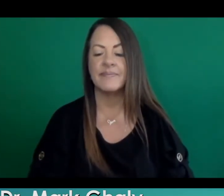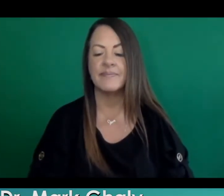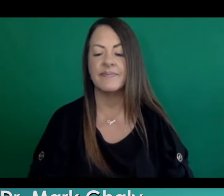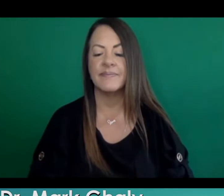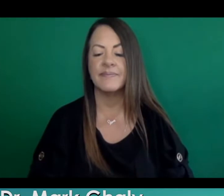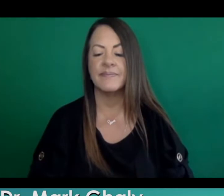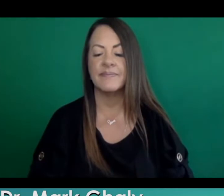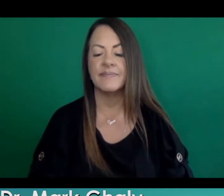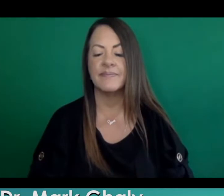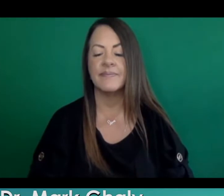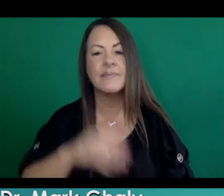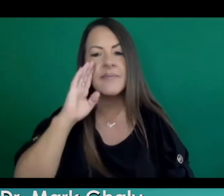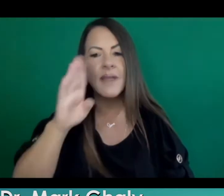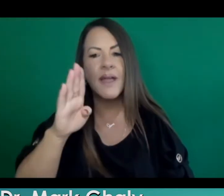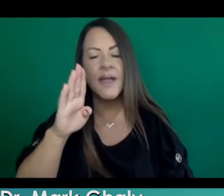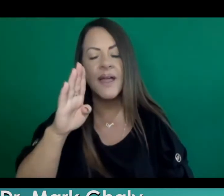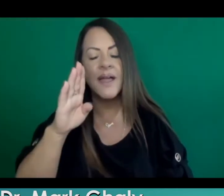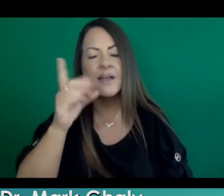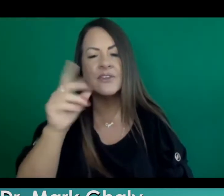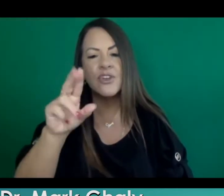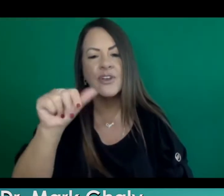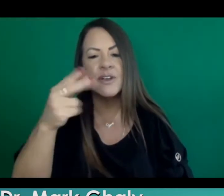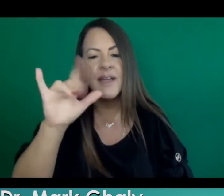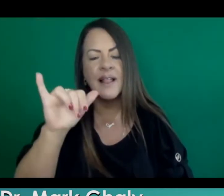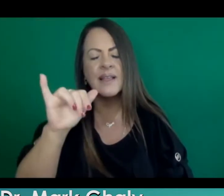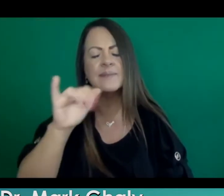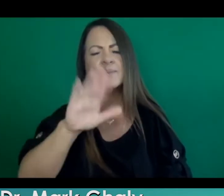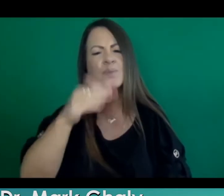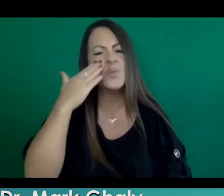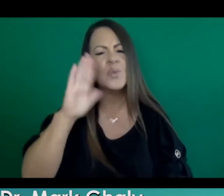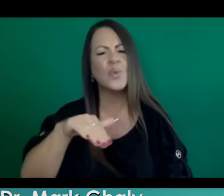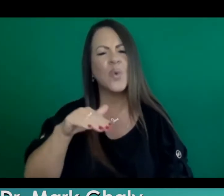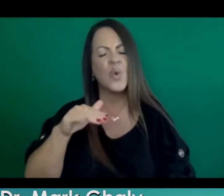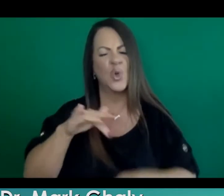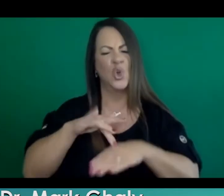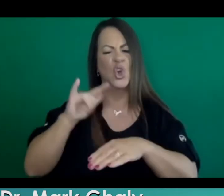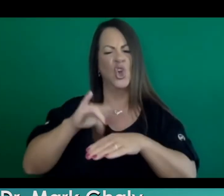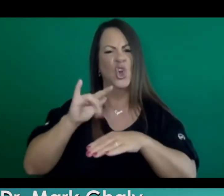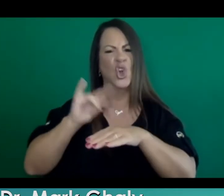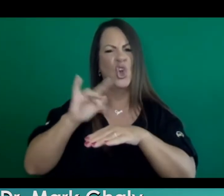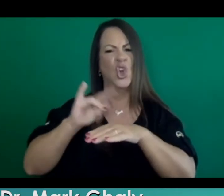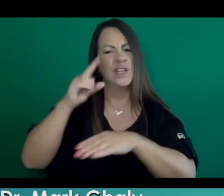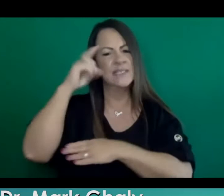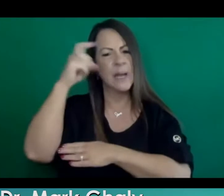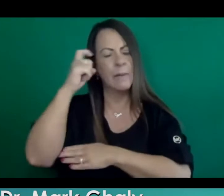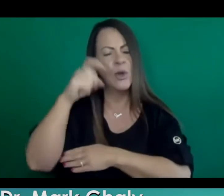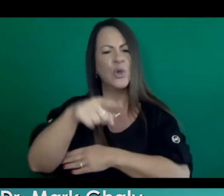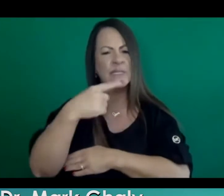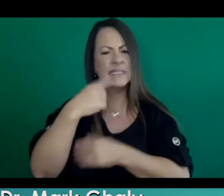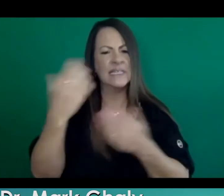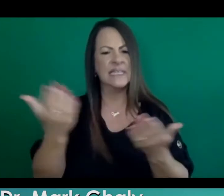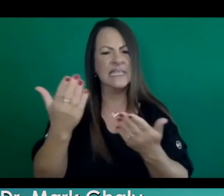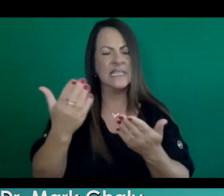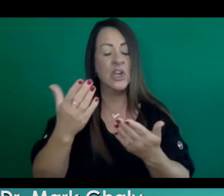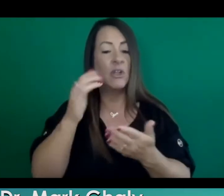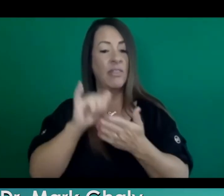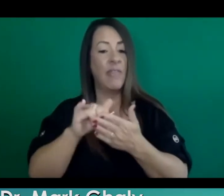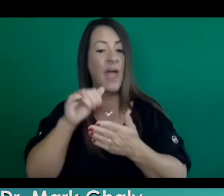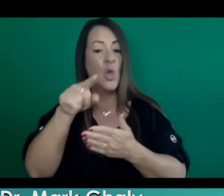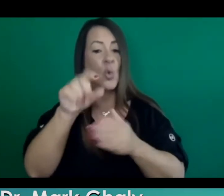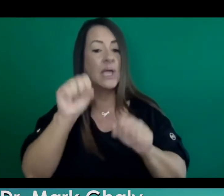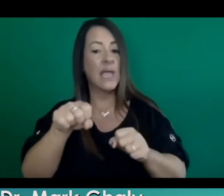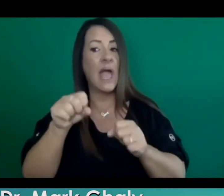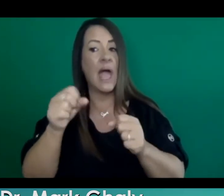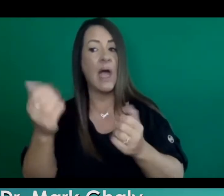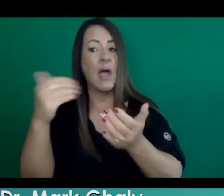Hi, Dr. Ghaly. So earlier in the summer, you spoke about how when the state originally began reopening, people were focused too